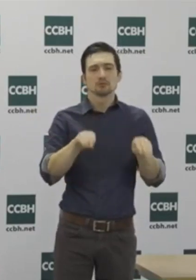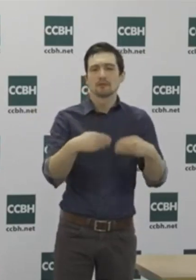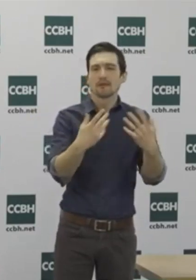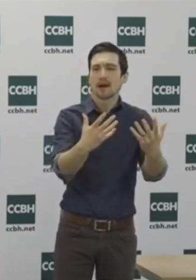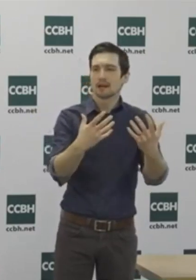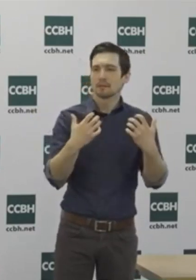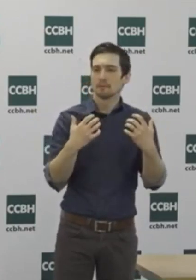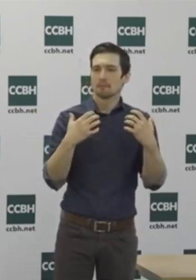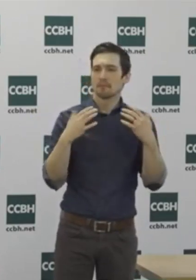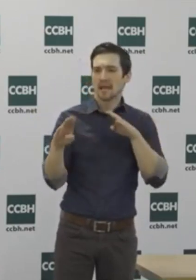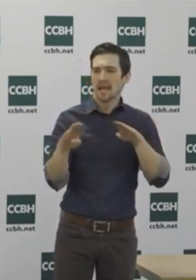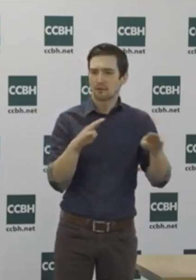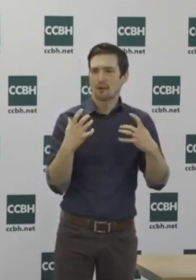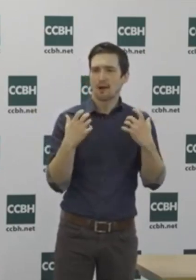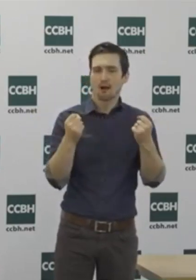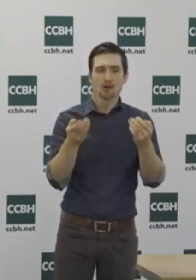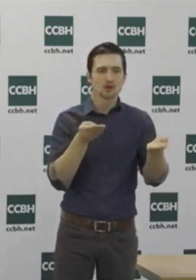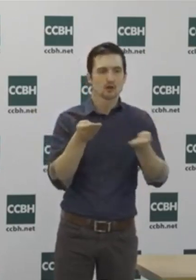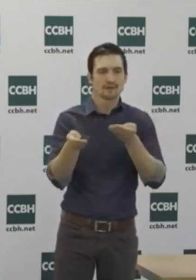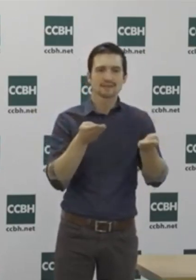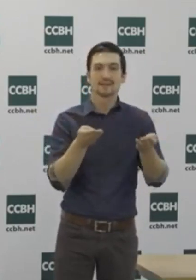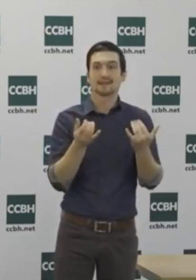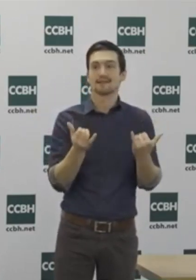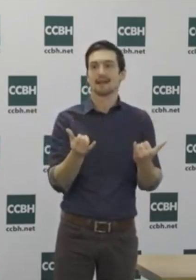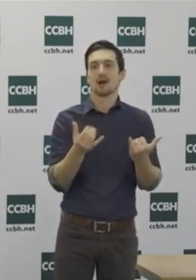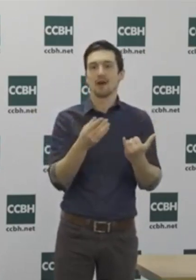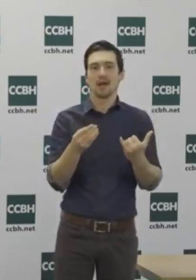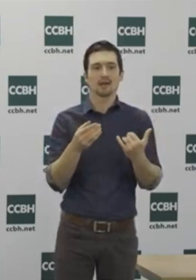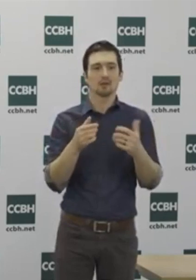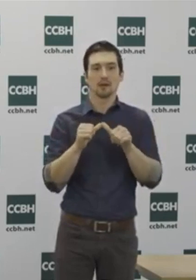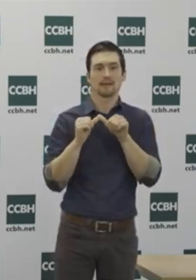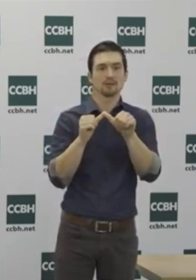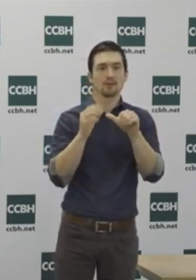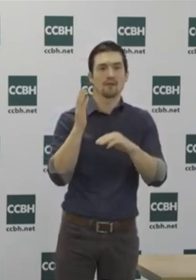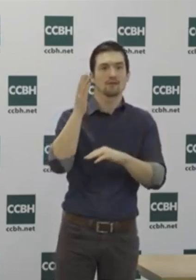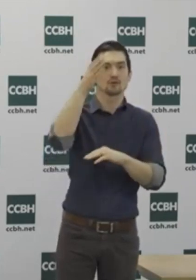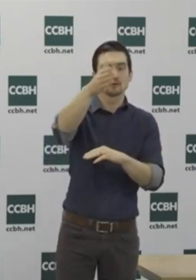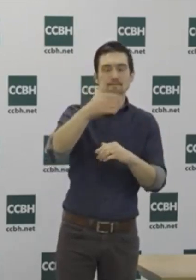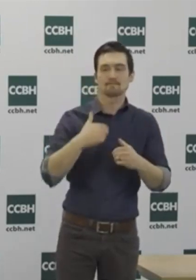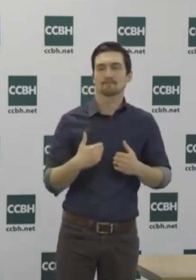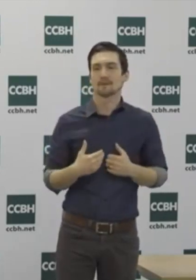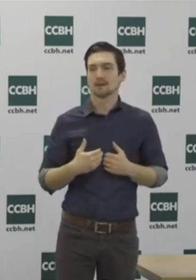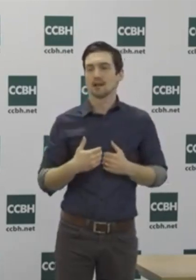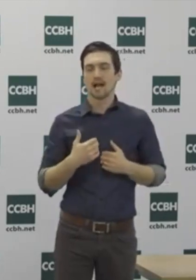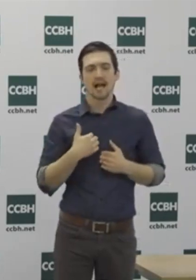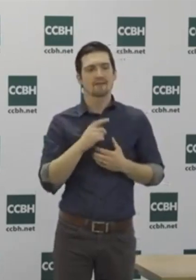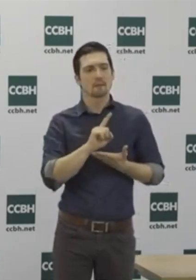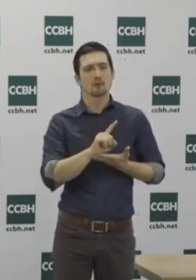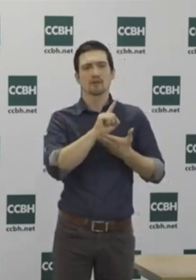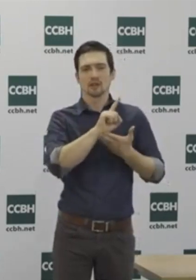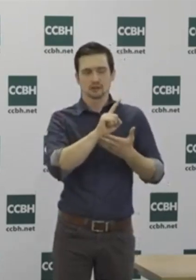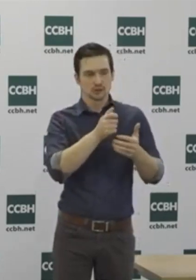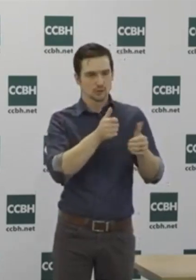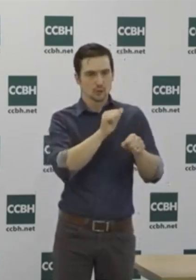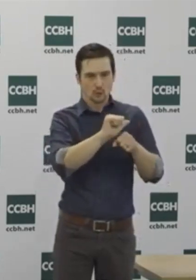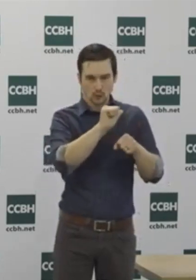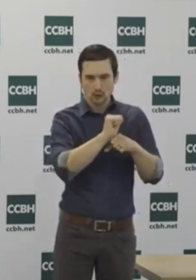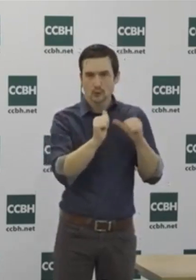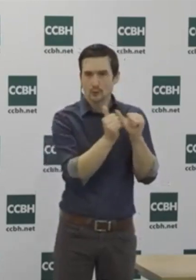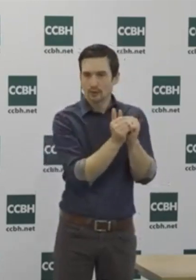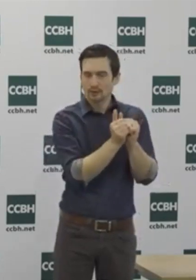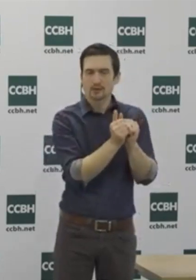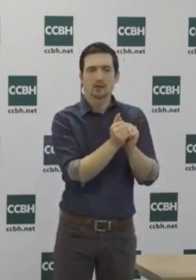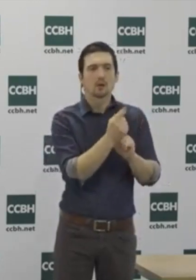for our community now, and what you will do in the future. I have the privilege of working with an integrated system in my